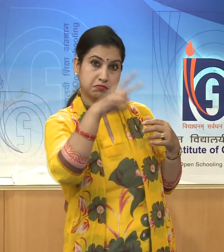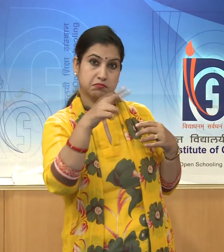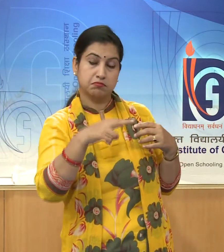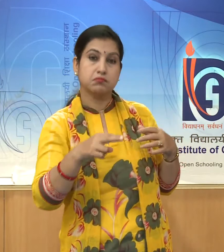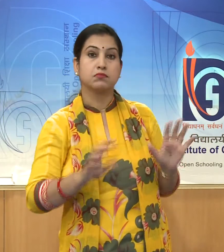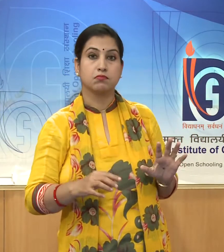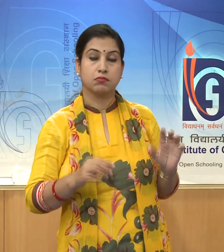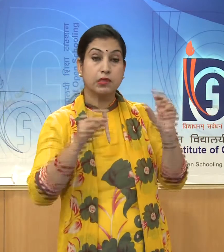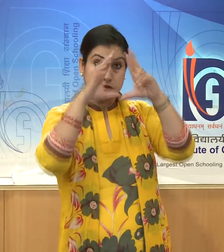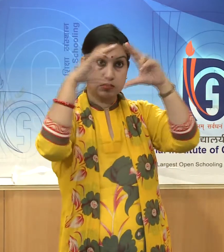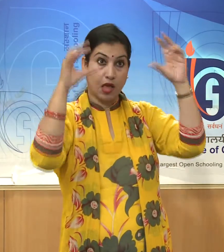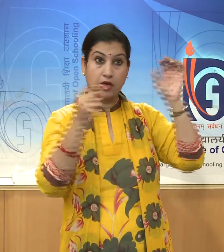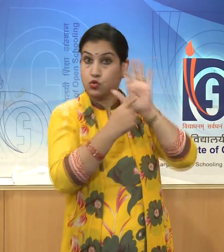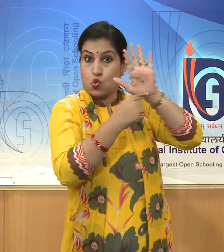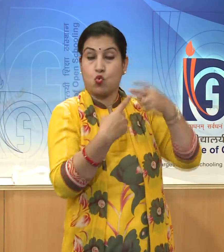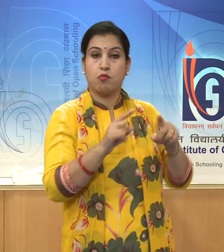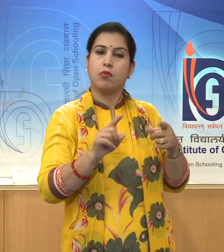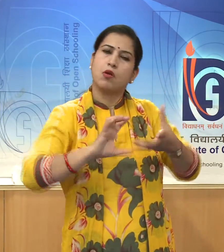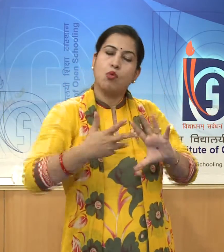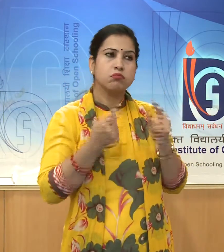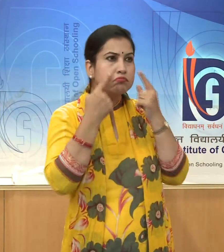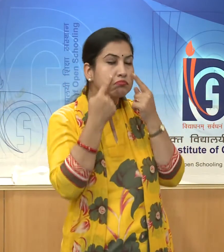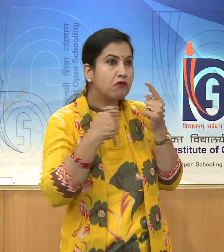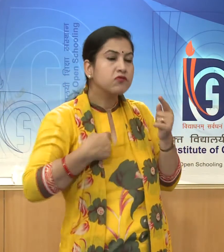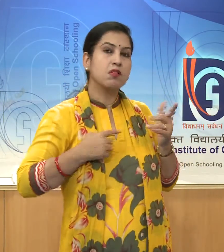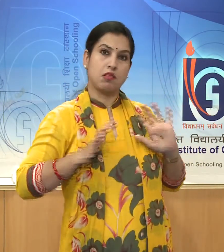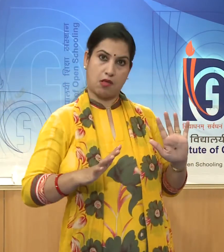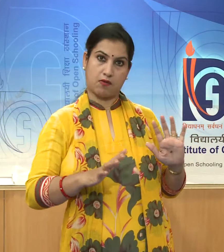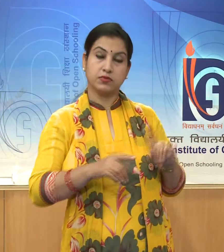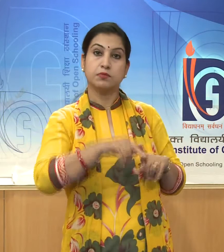vibrant colors to add